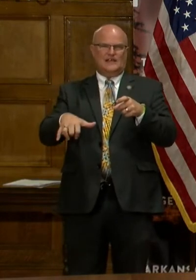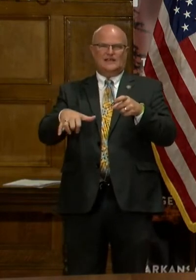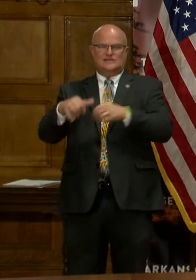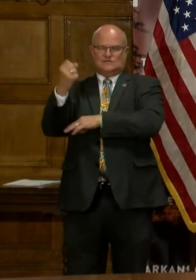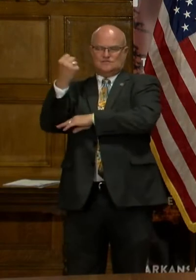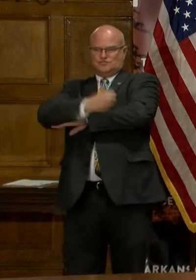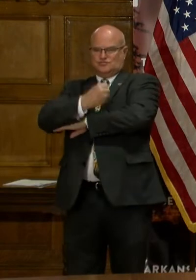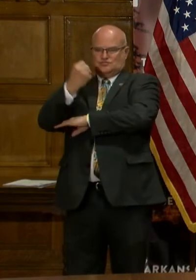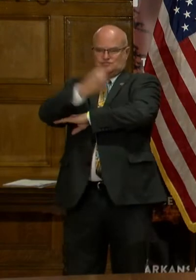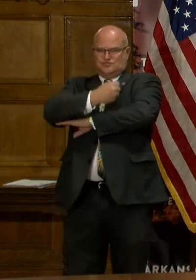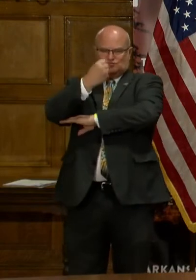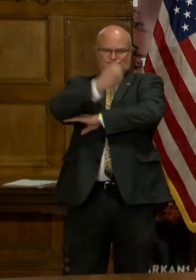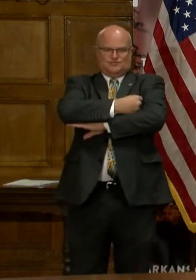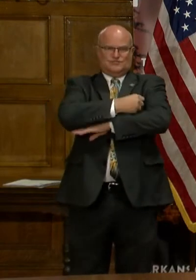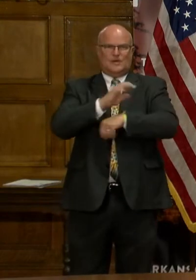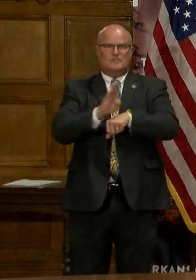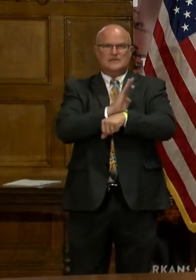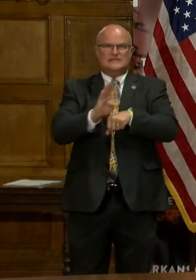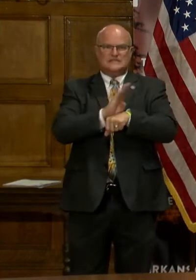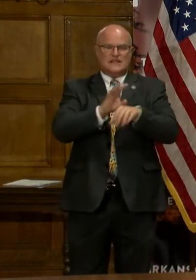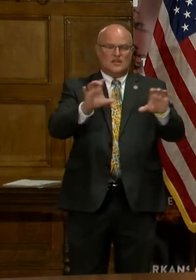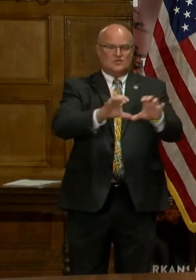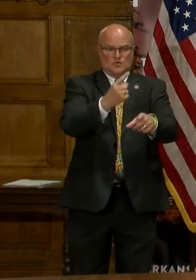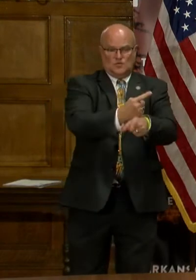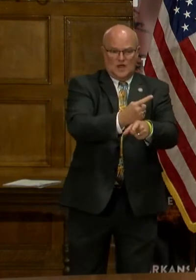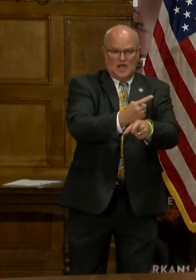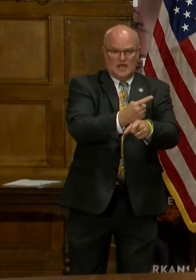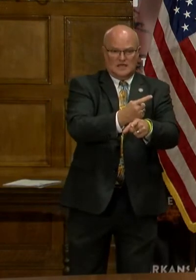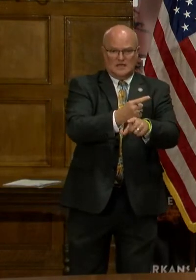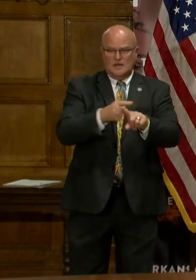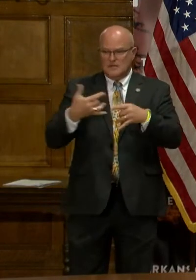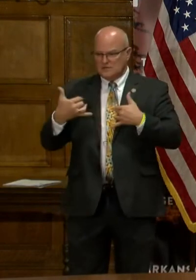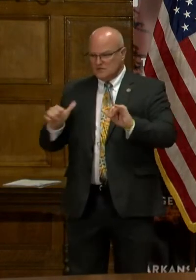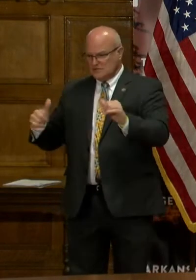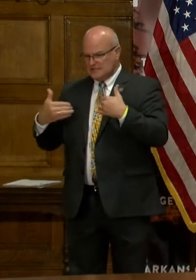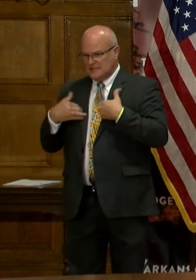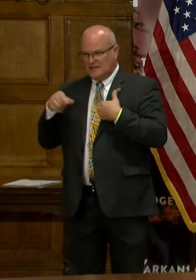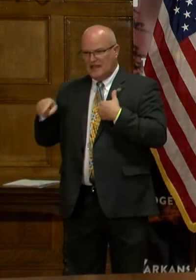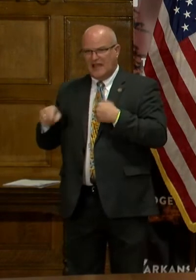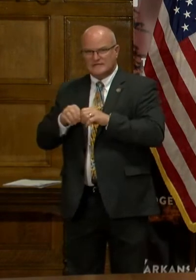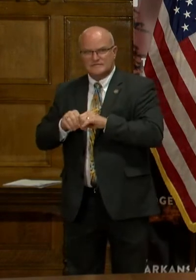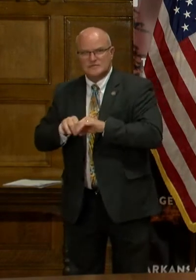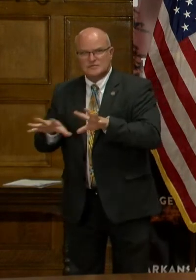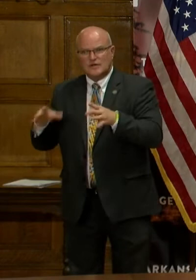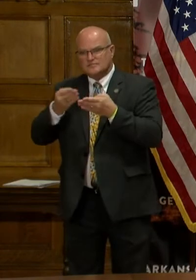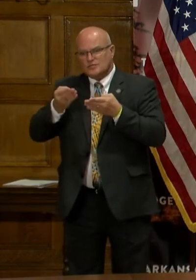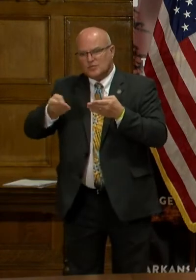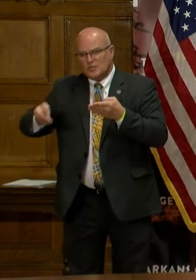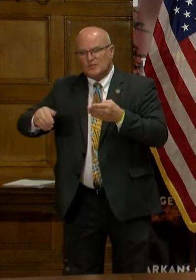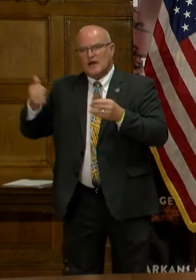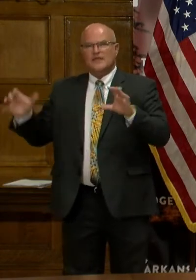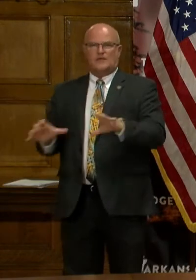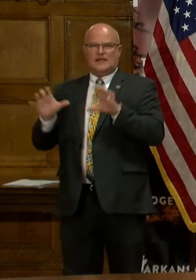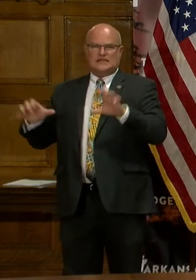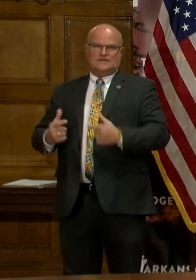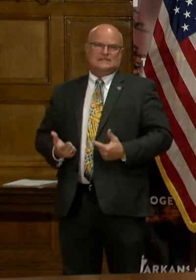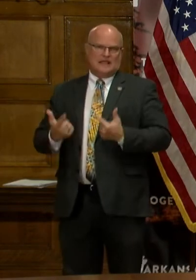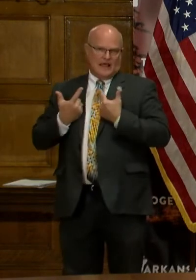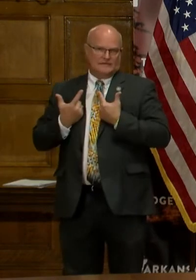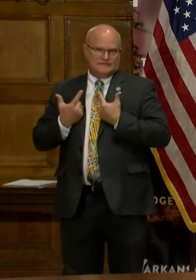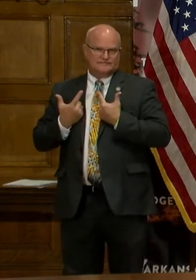down businesses that are taking precautions, but you've still got the spread through all the other activities of